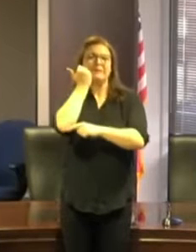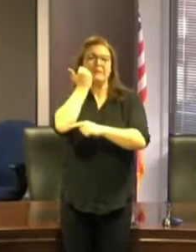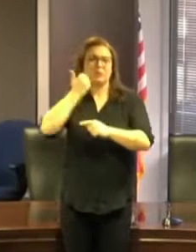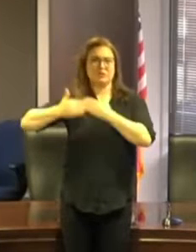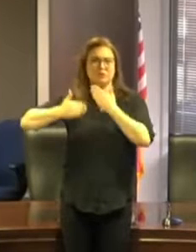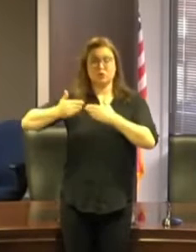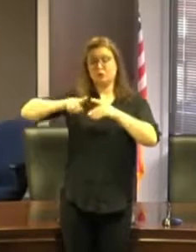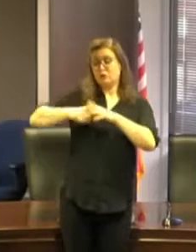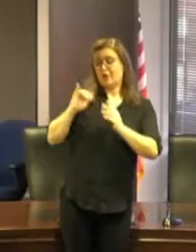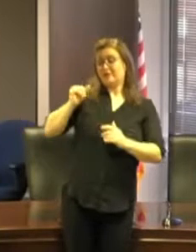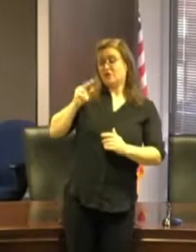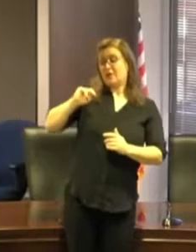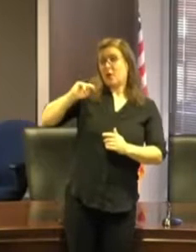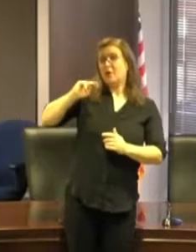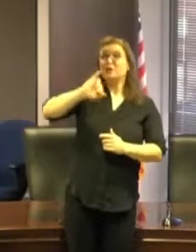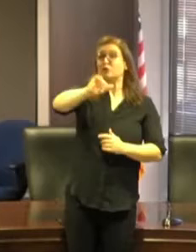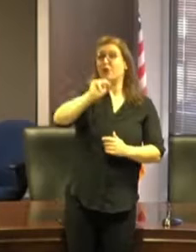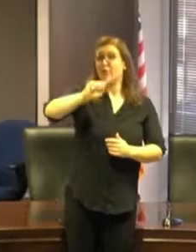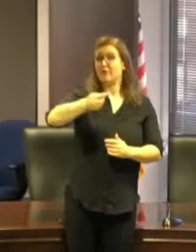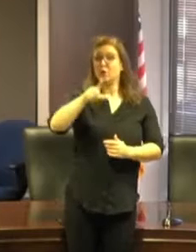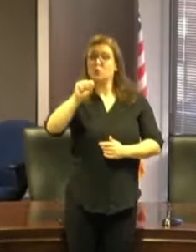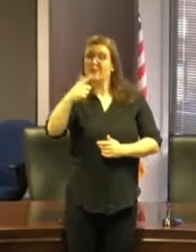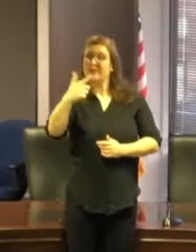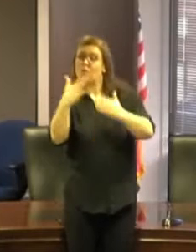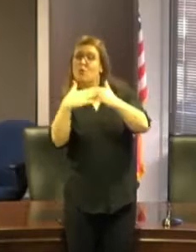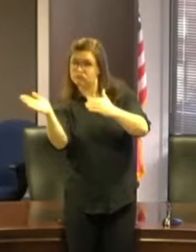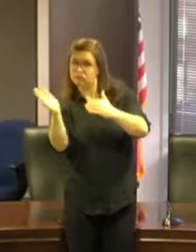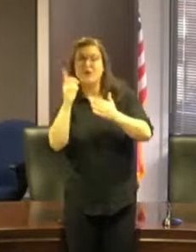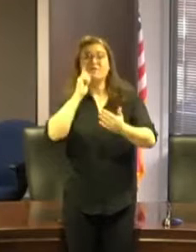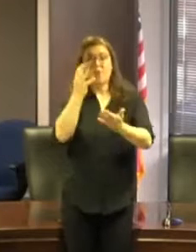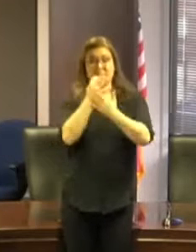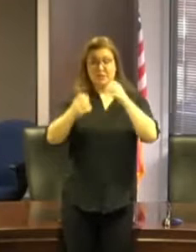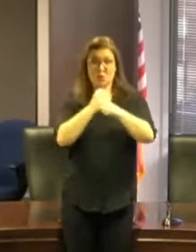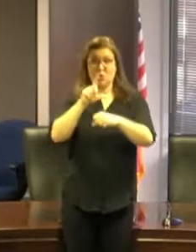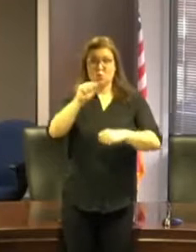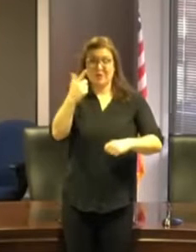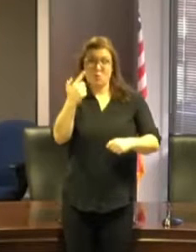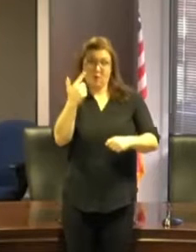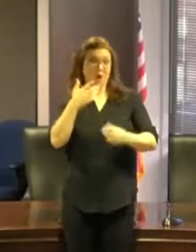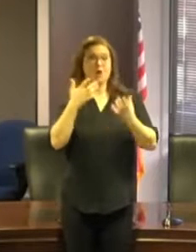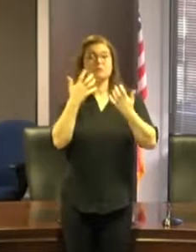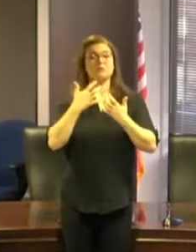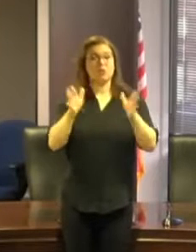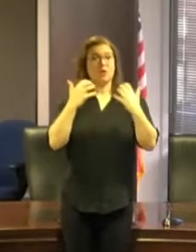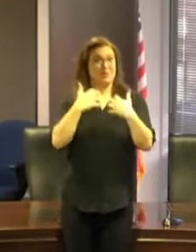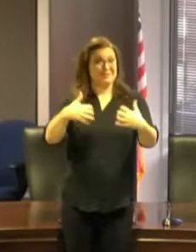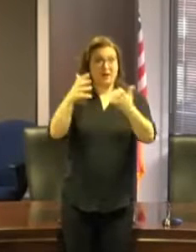January 1, 2021. For fiscal year 2021, the General Assembly appropriated total funds